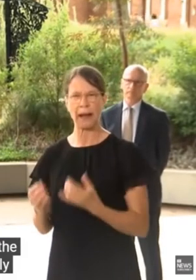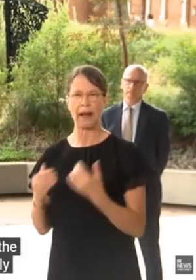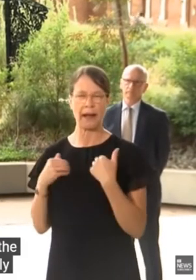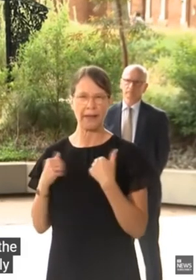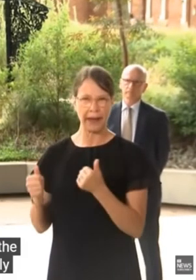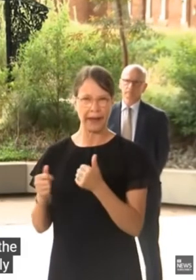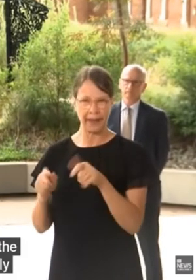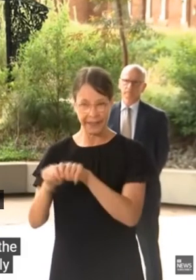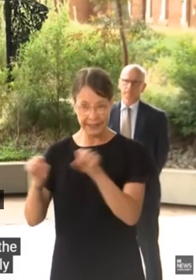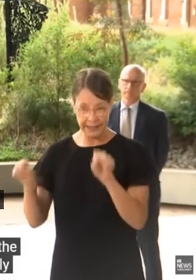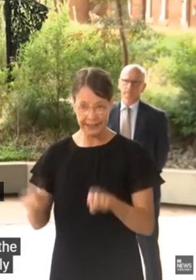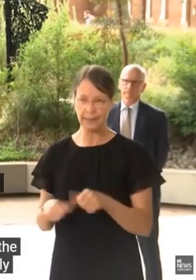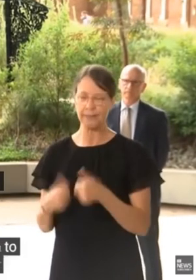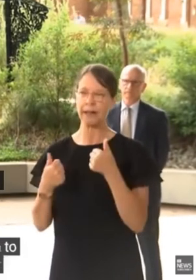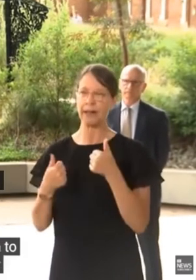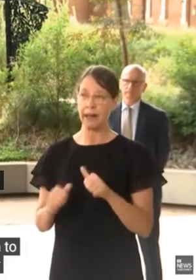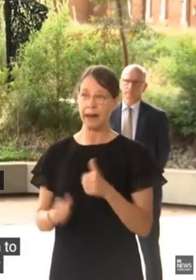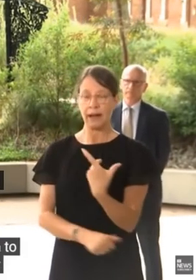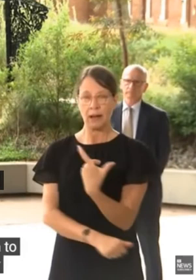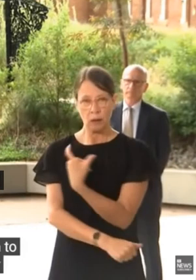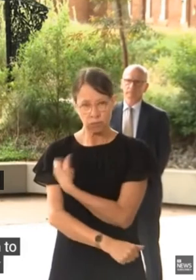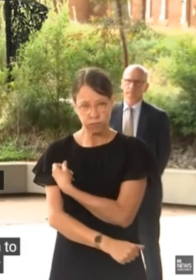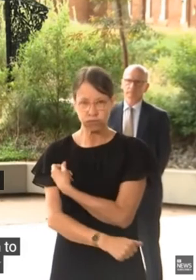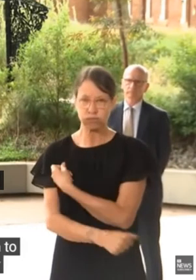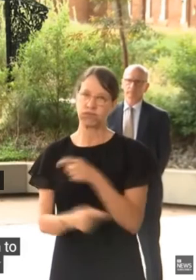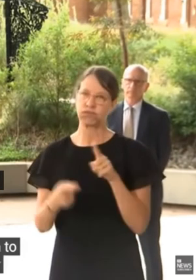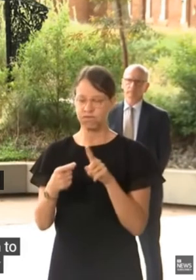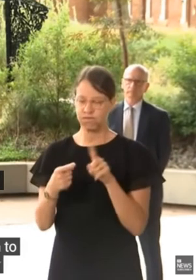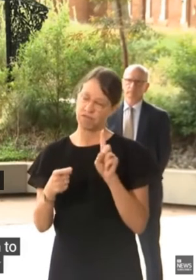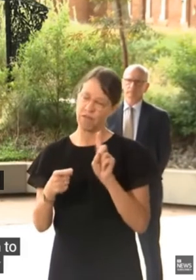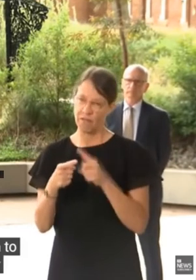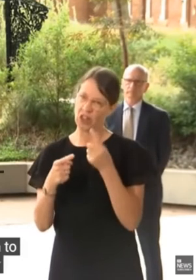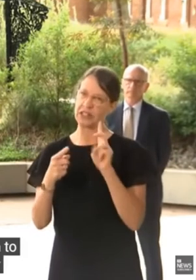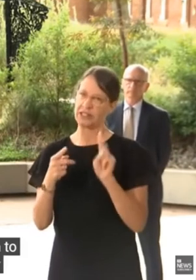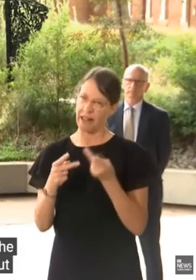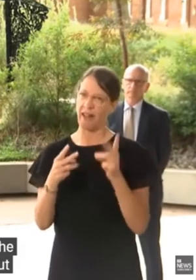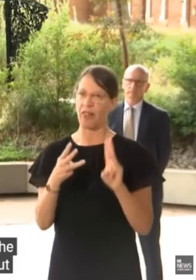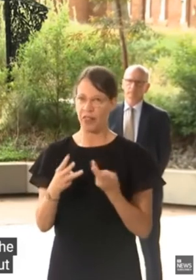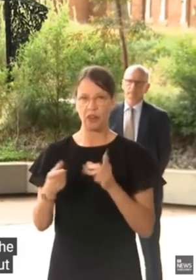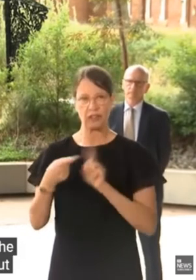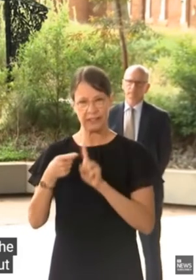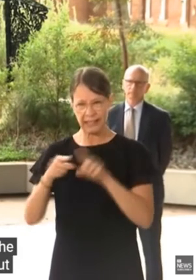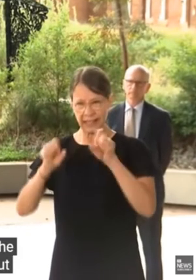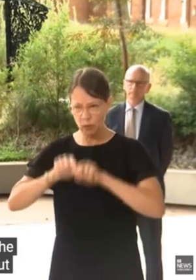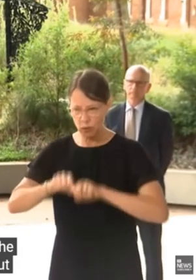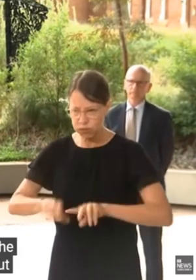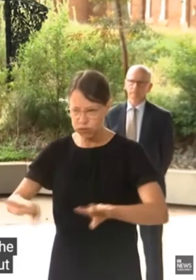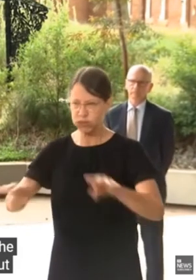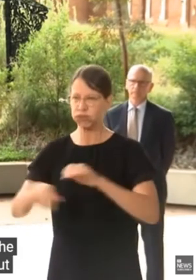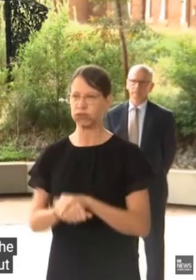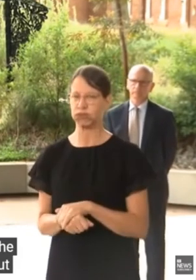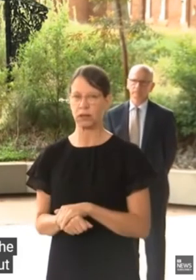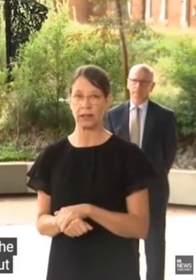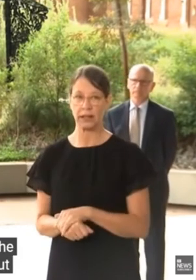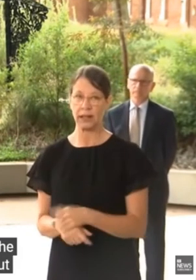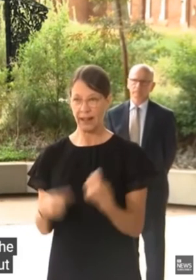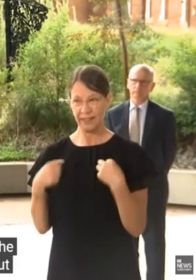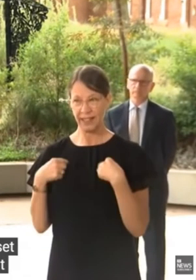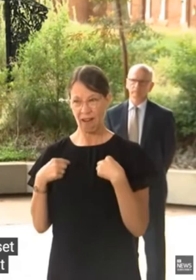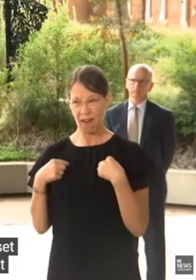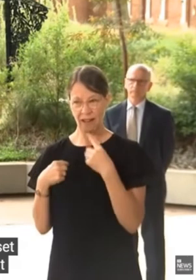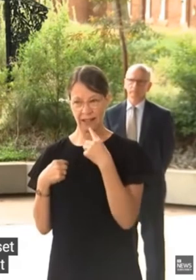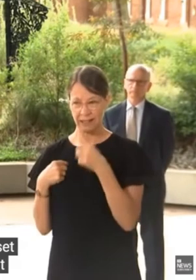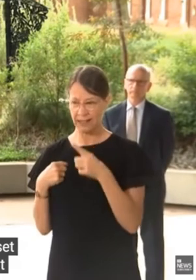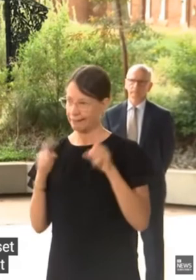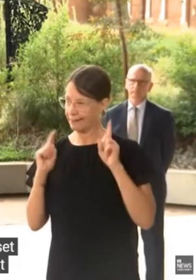Our vaccination rate and booster program continues to roll out. But I have said from the outset, and this government has always taken the